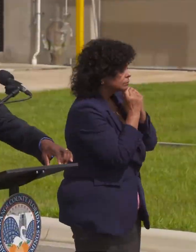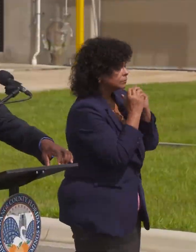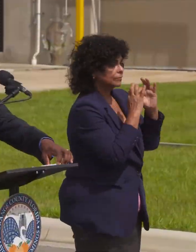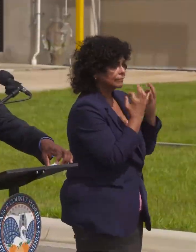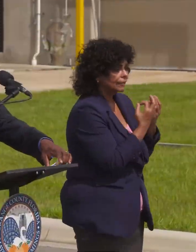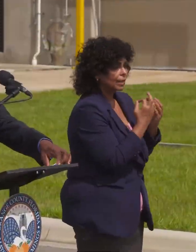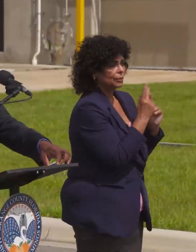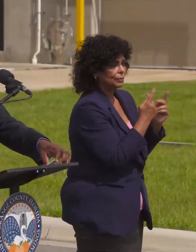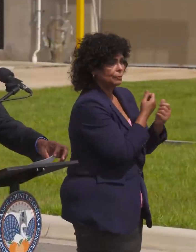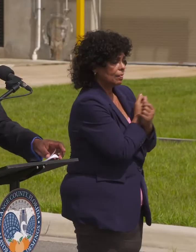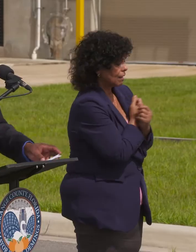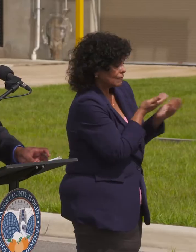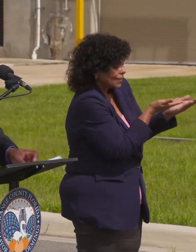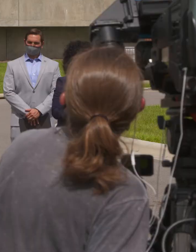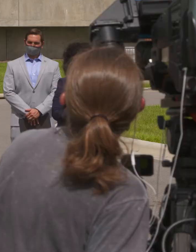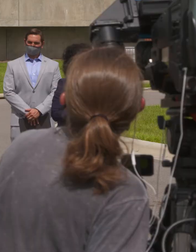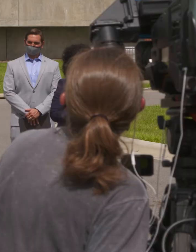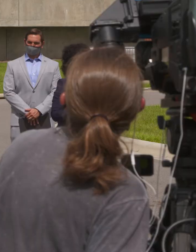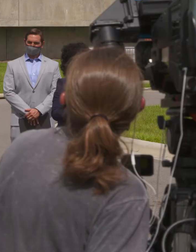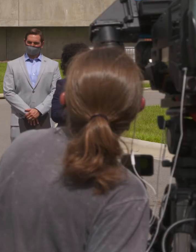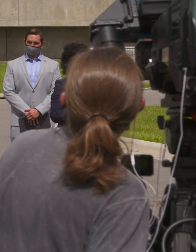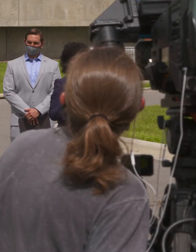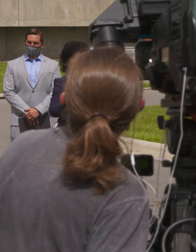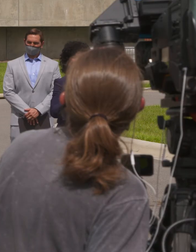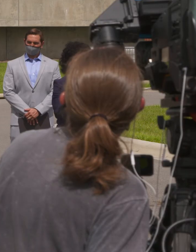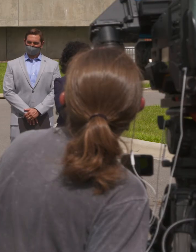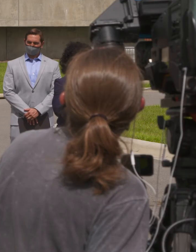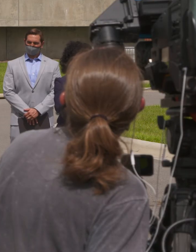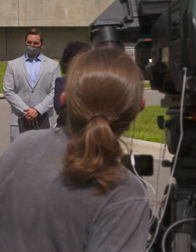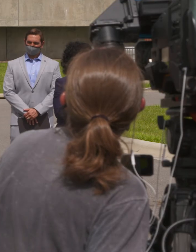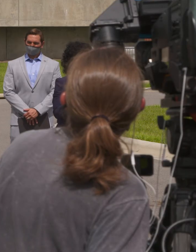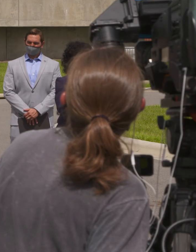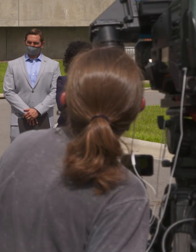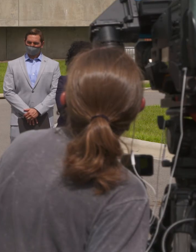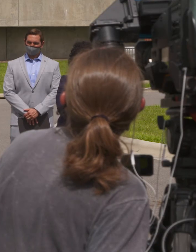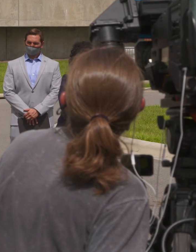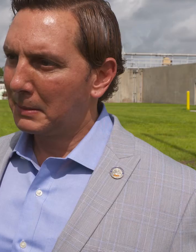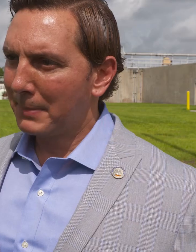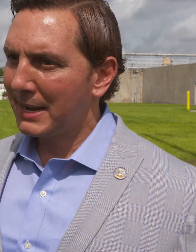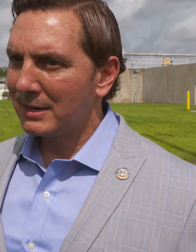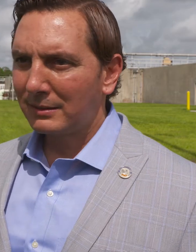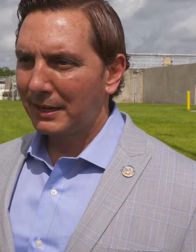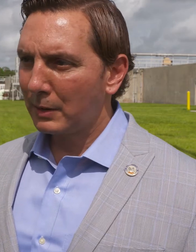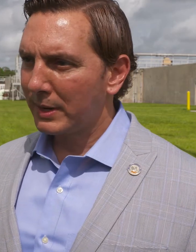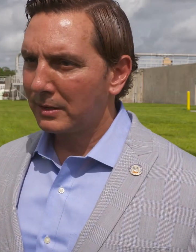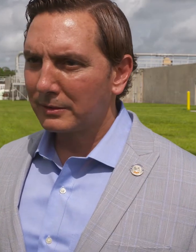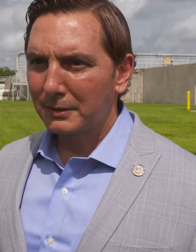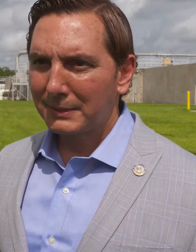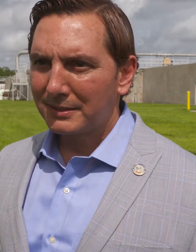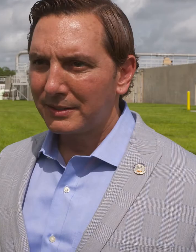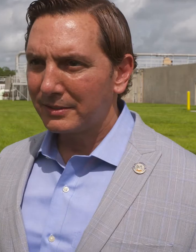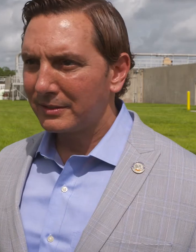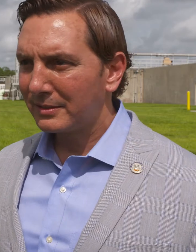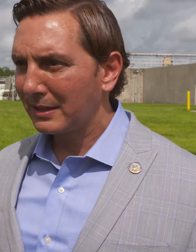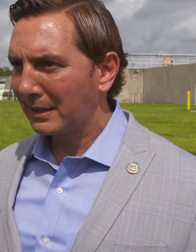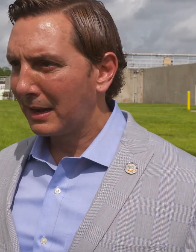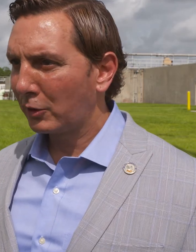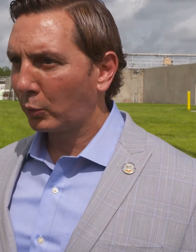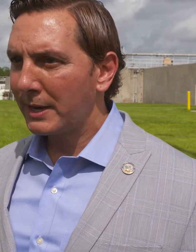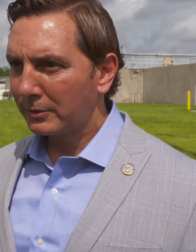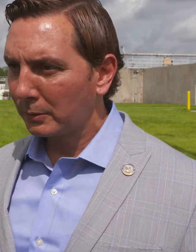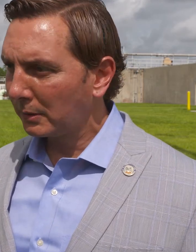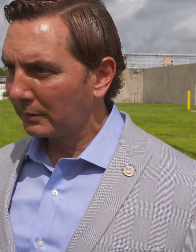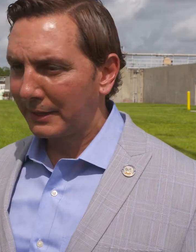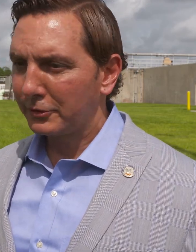help them protect themselves and or get tested should the need arise. The main takeaway concept that this is